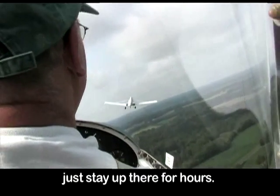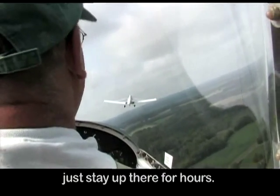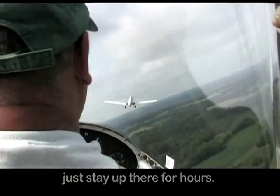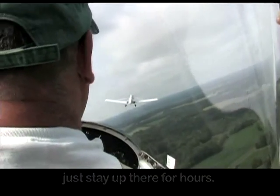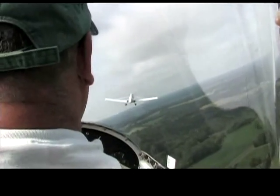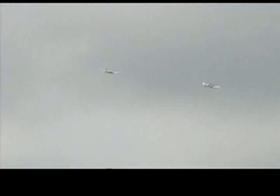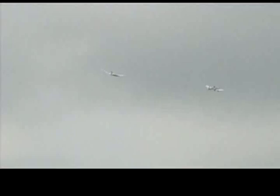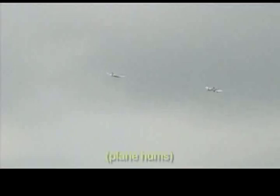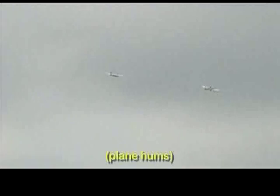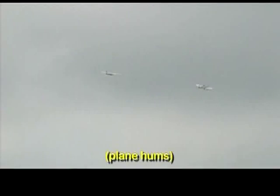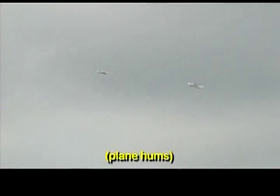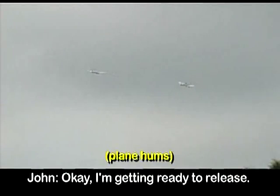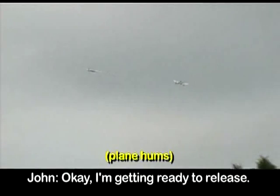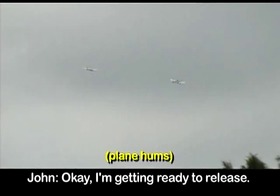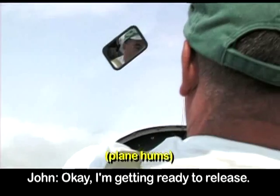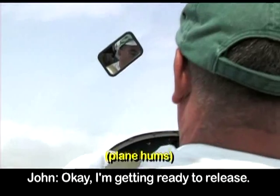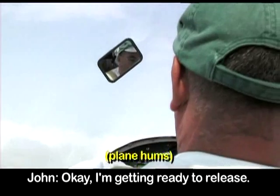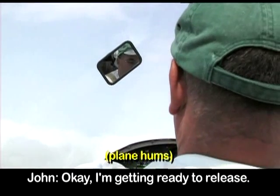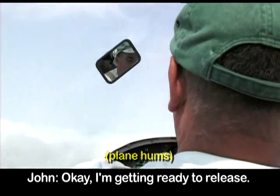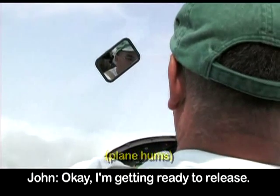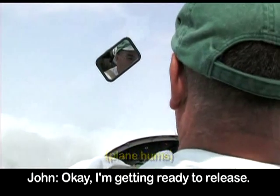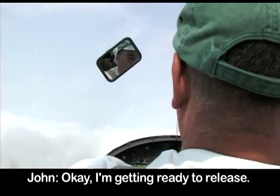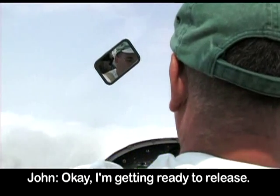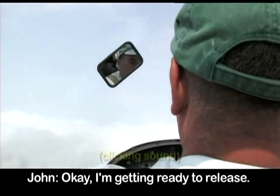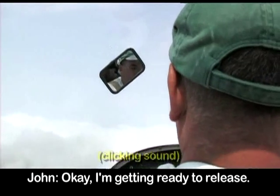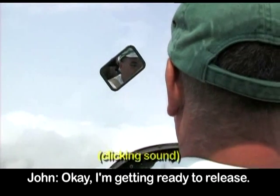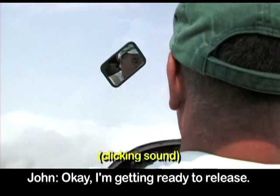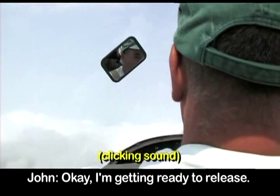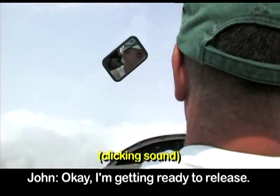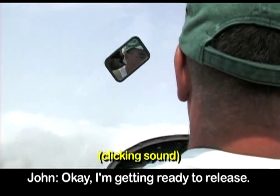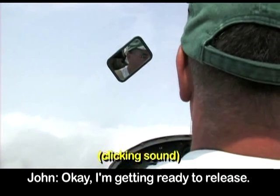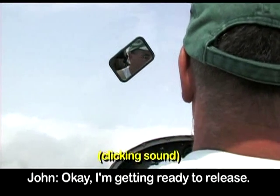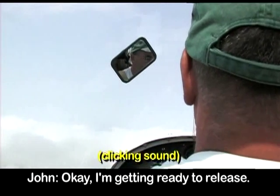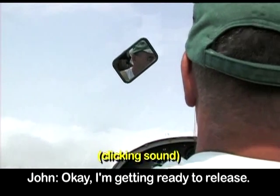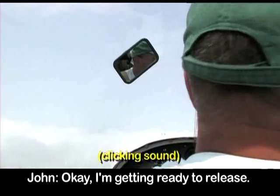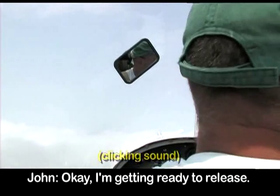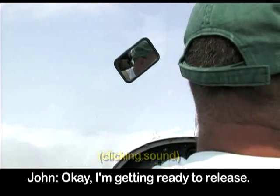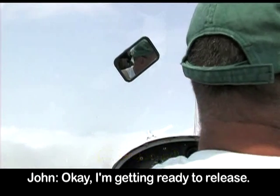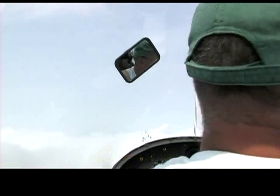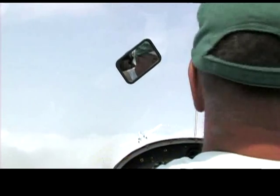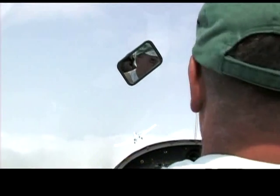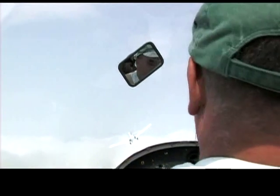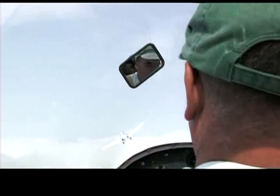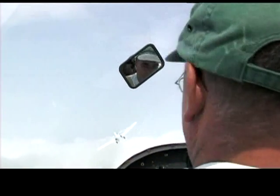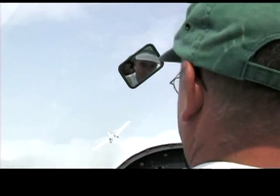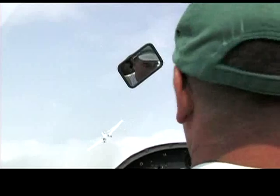hours. Okay, I've got a relative with me.